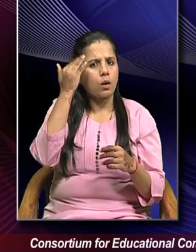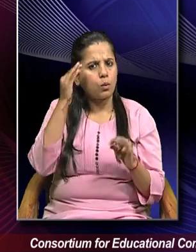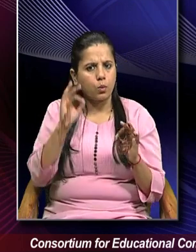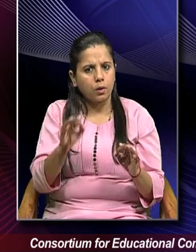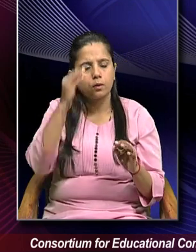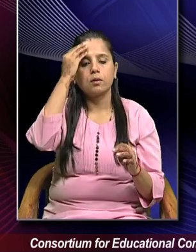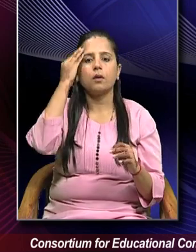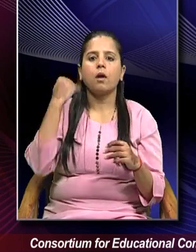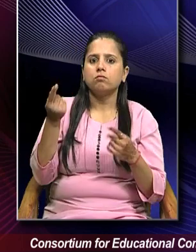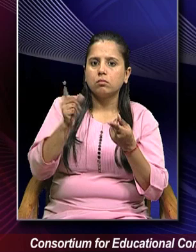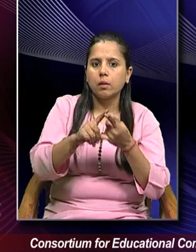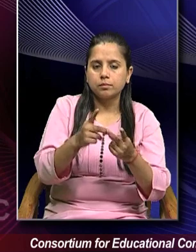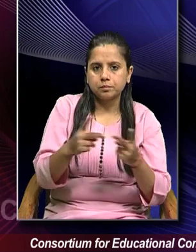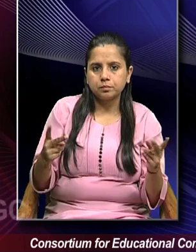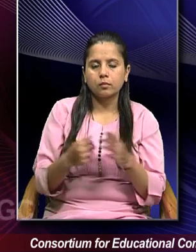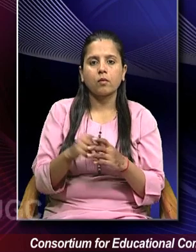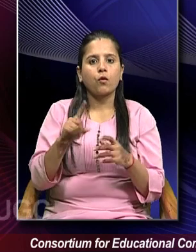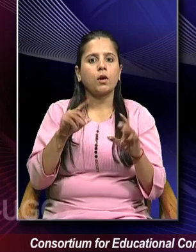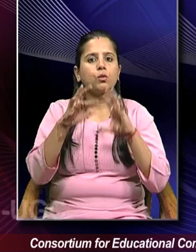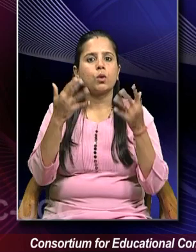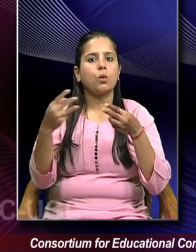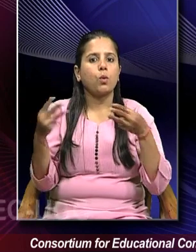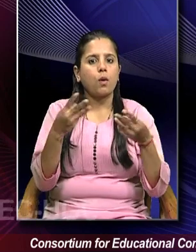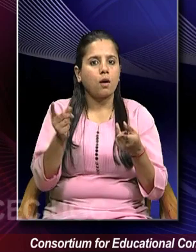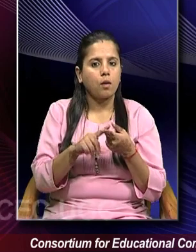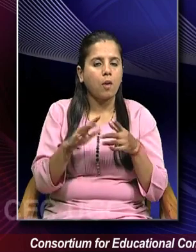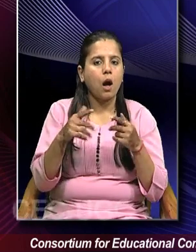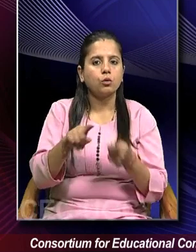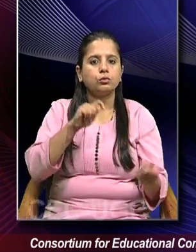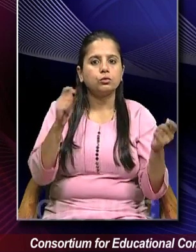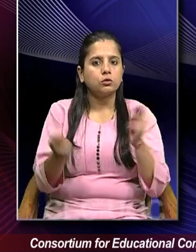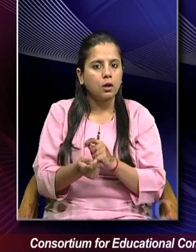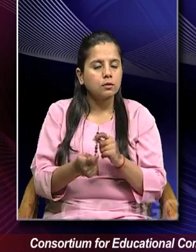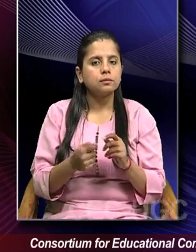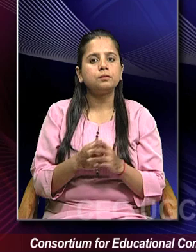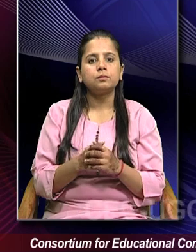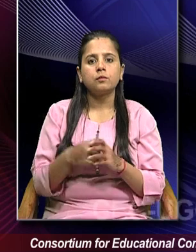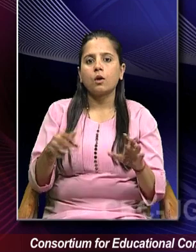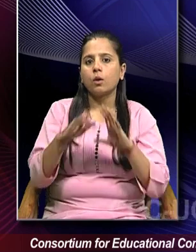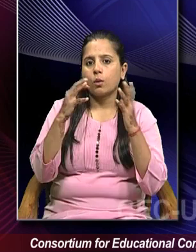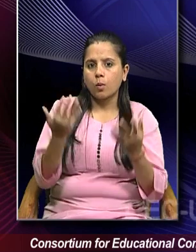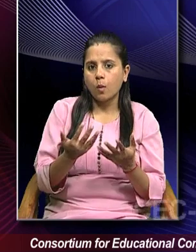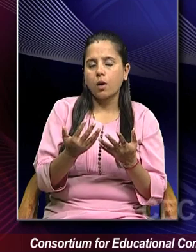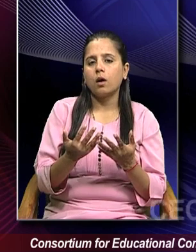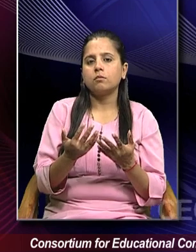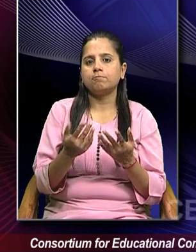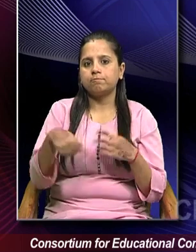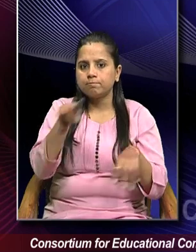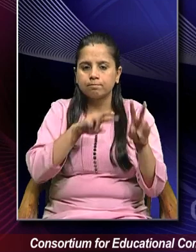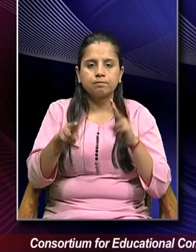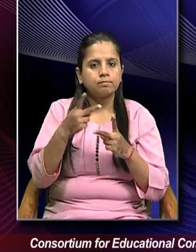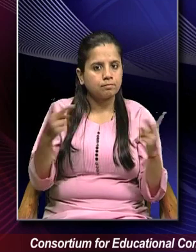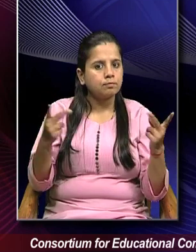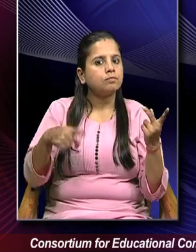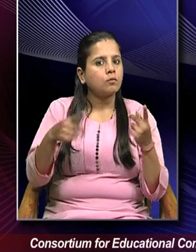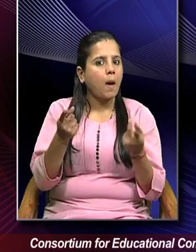the consequences of the First World War and how it changed the world in that sense, and